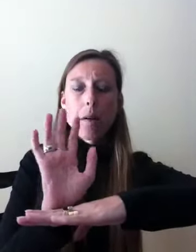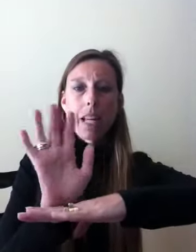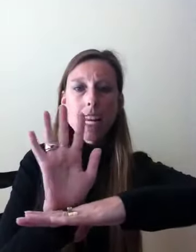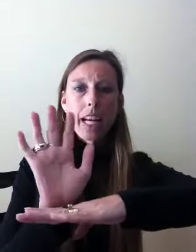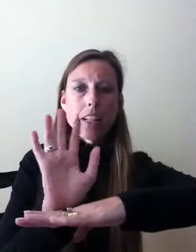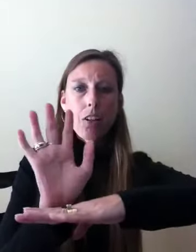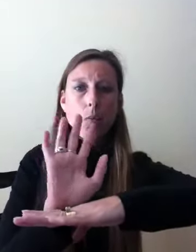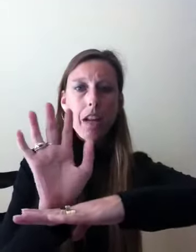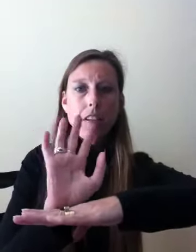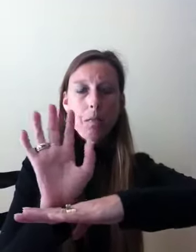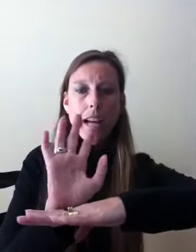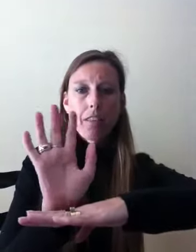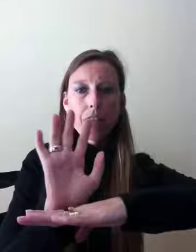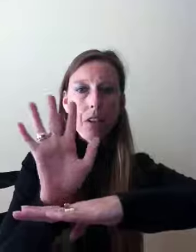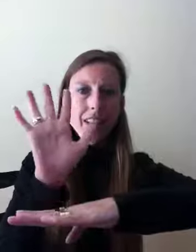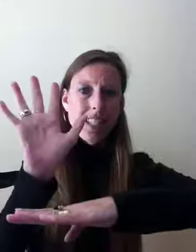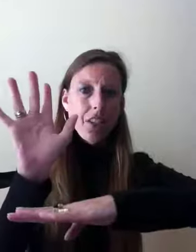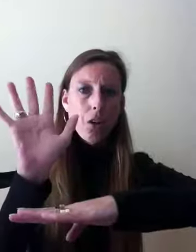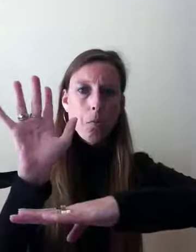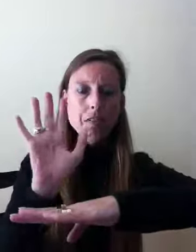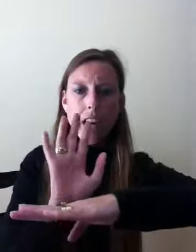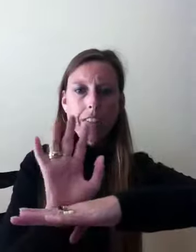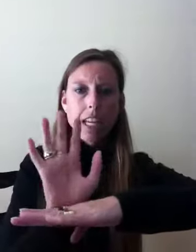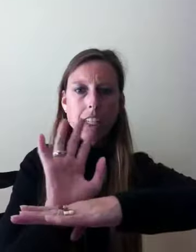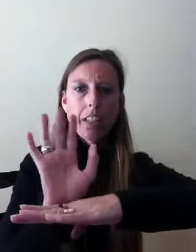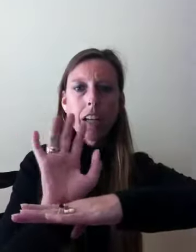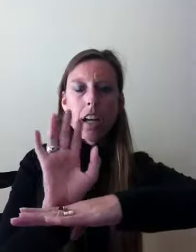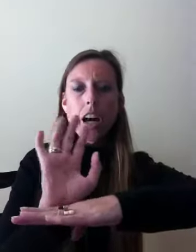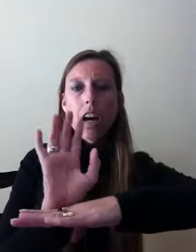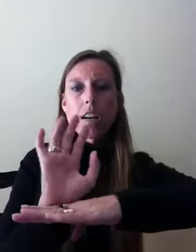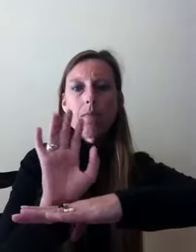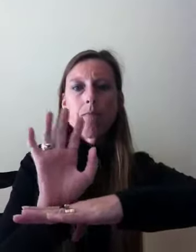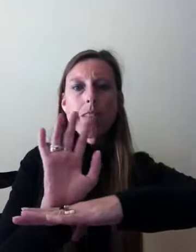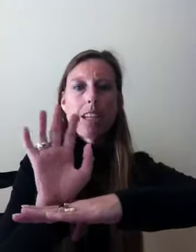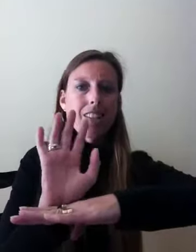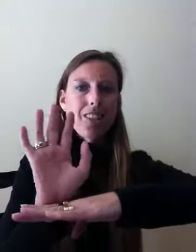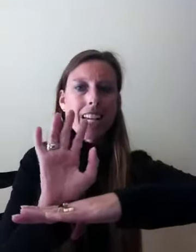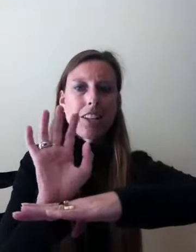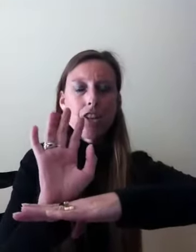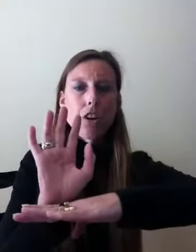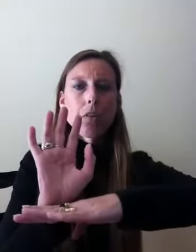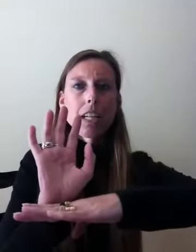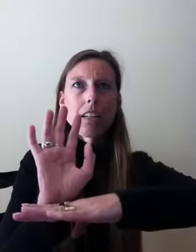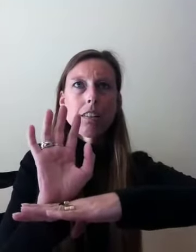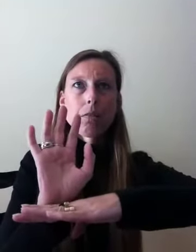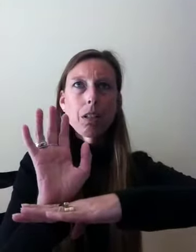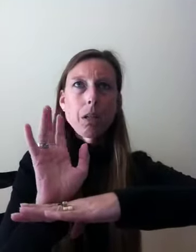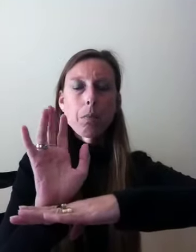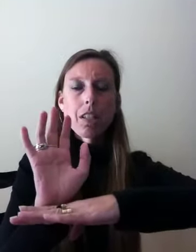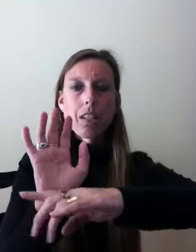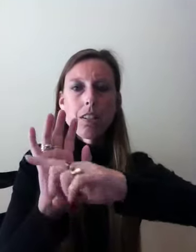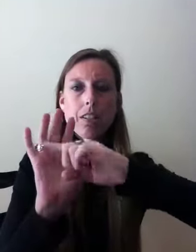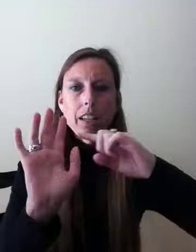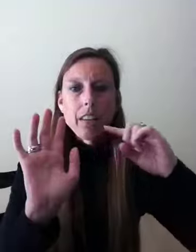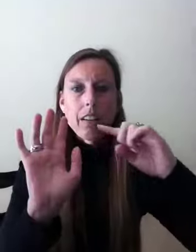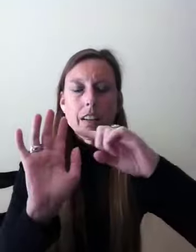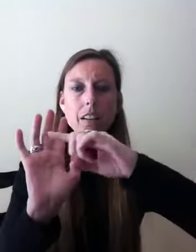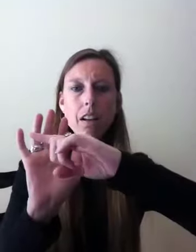dominant hand waving back and forth. And it's your open five hand. And it's just kind of showing what it represents is like the